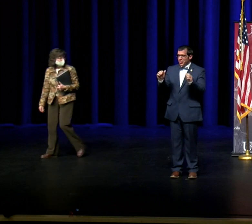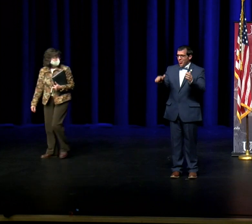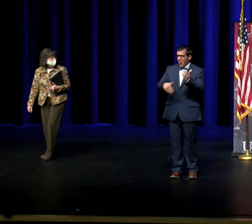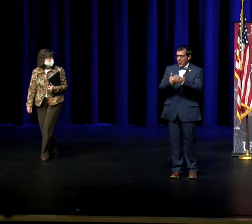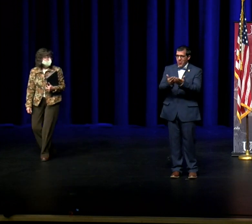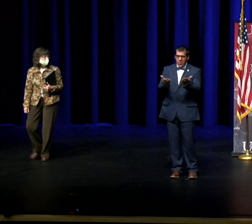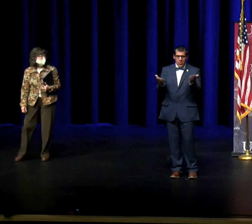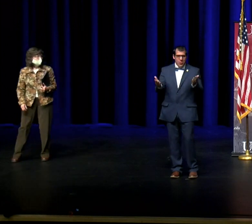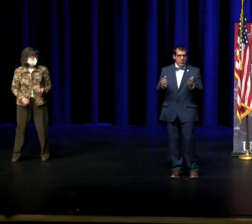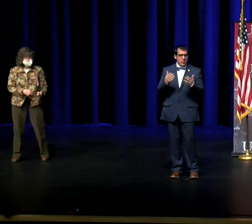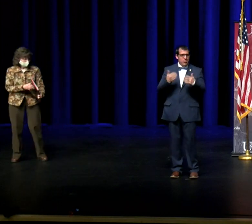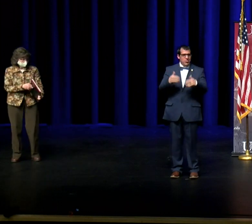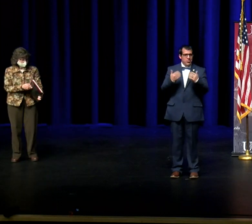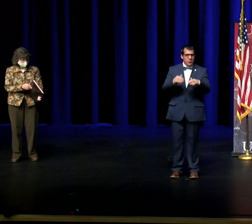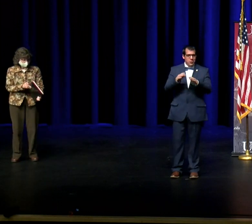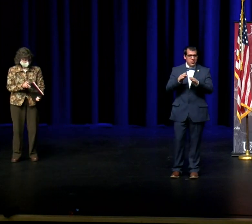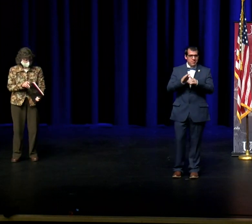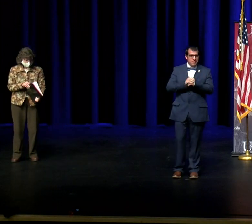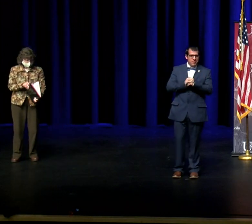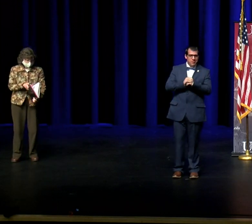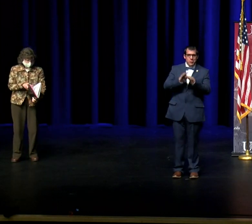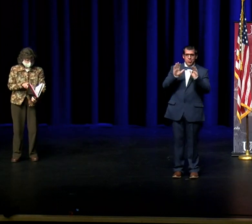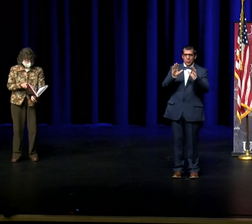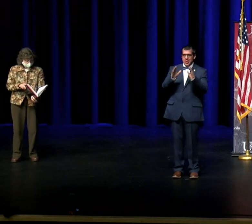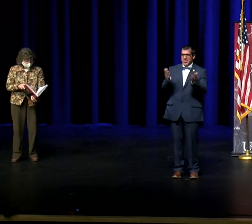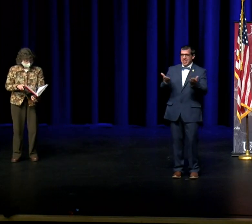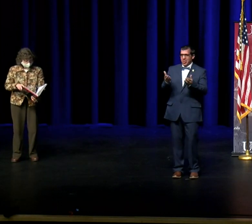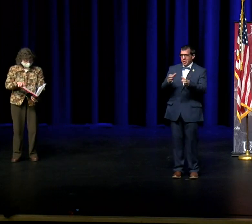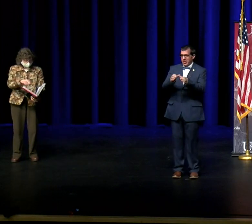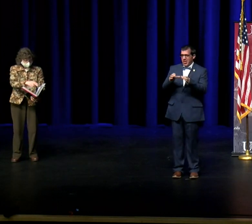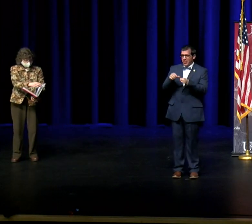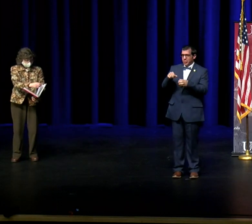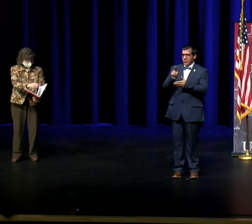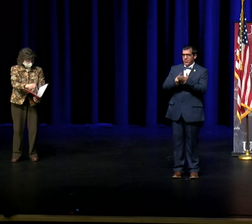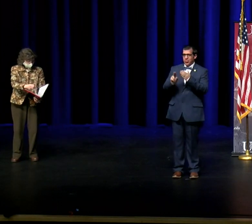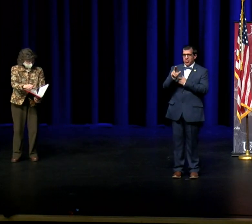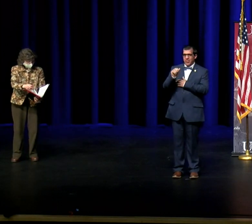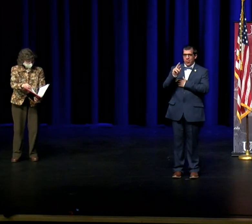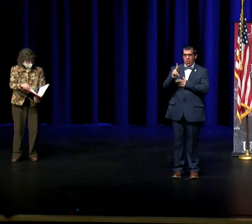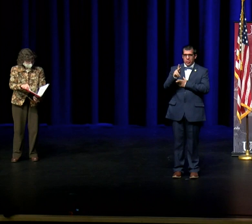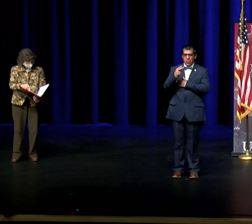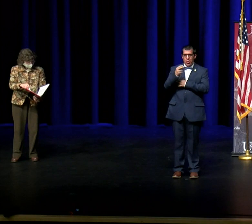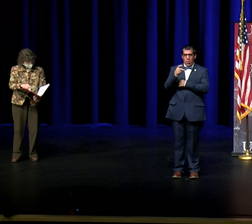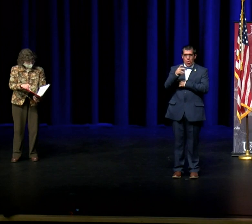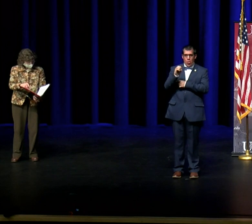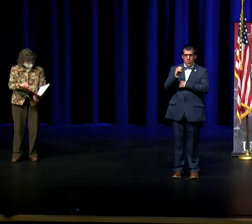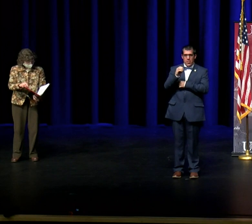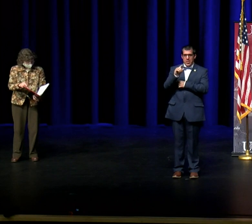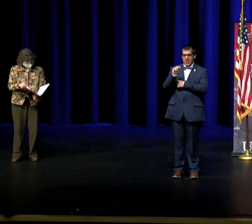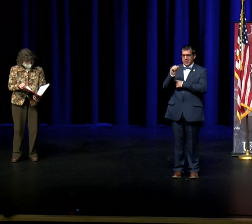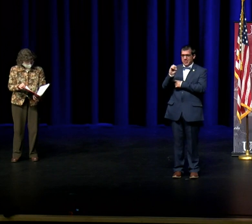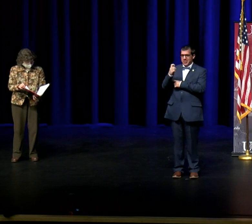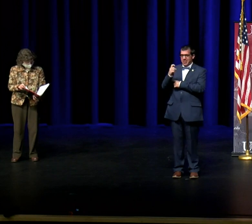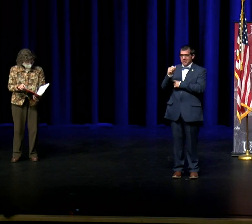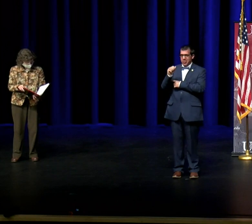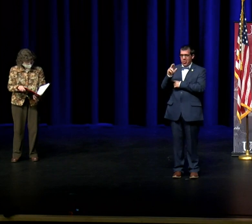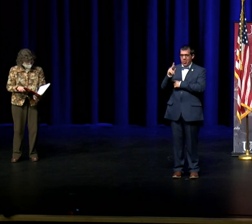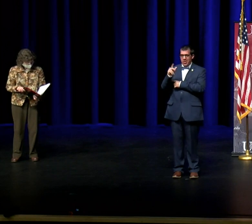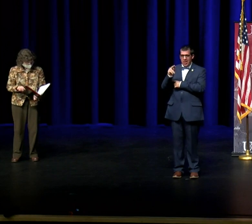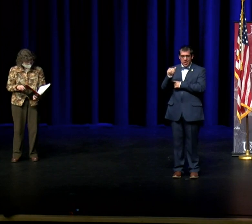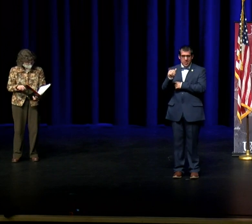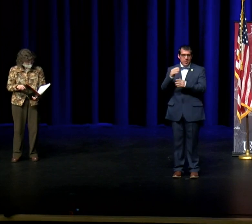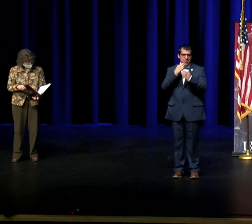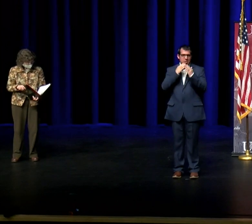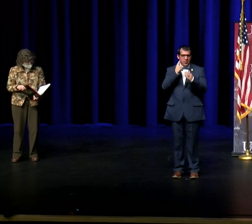It is great to be on the campus of the University of Arkansas at Hope in Texarkana. I want to thank them for the